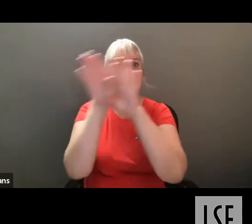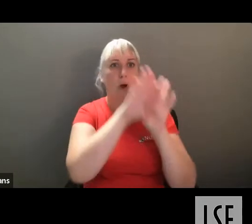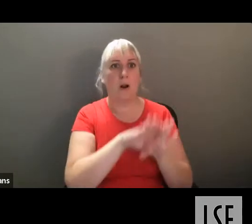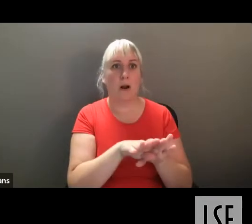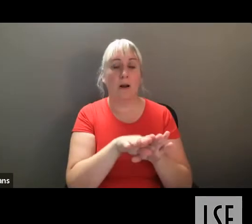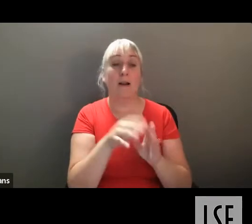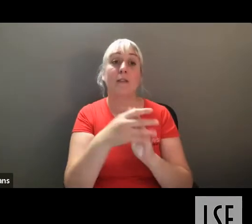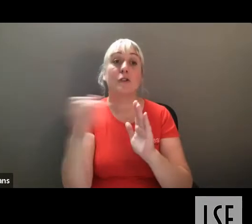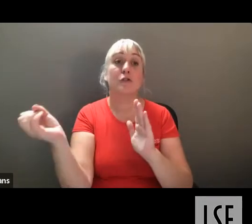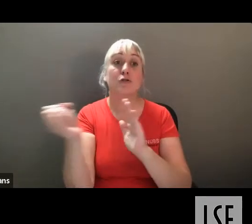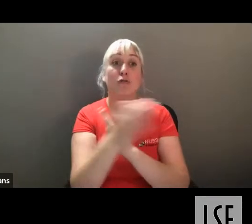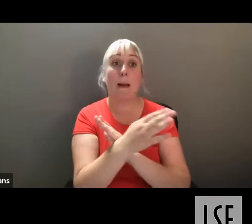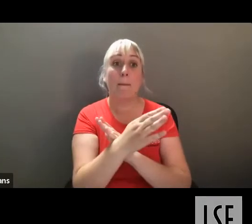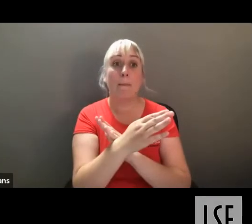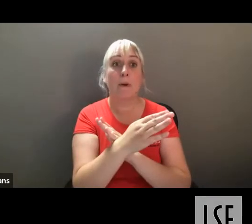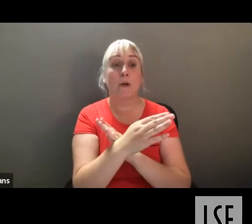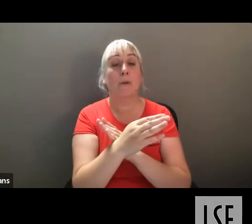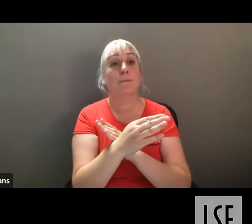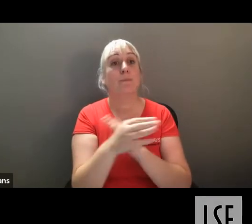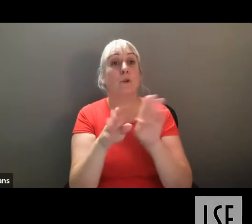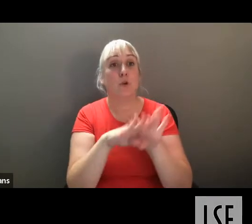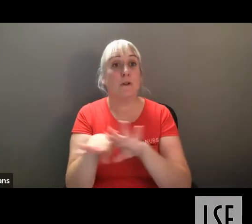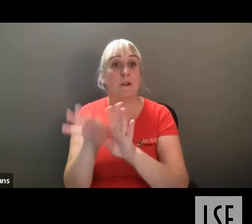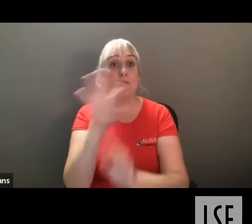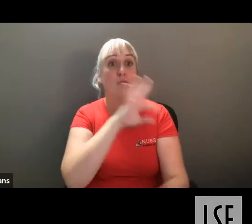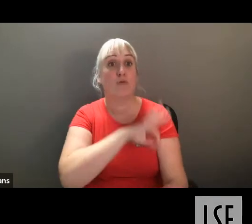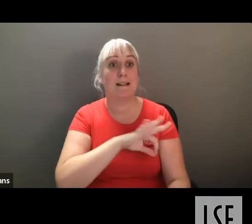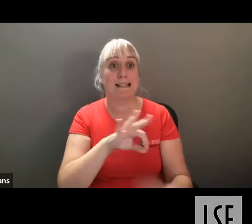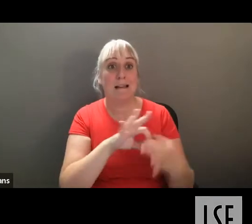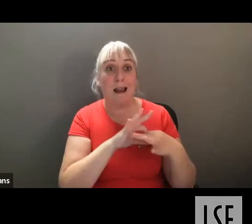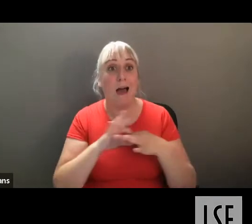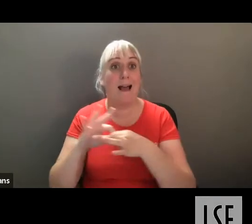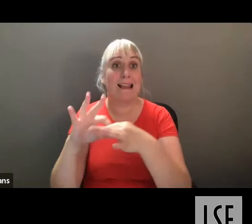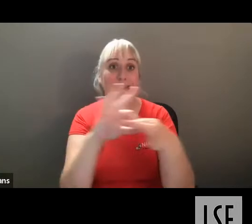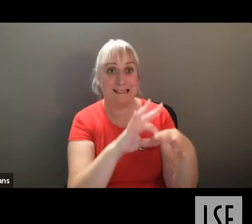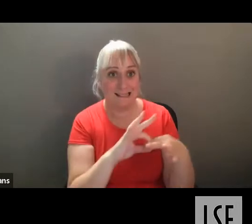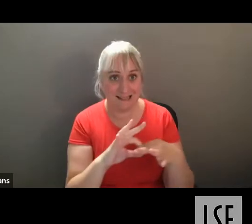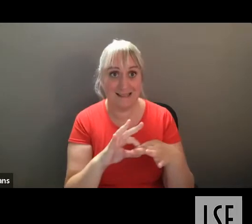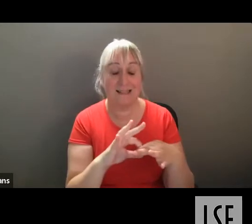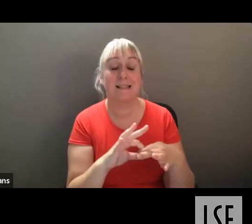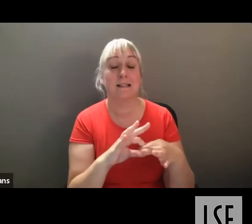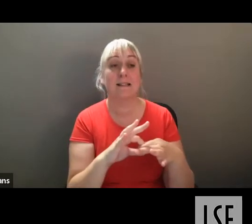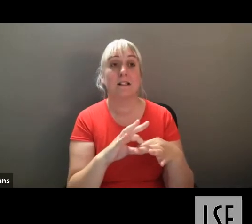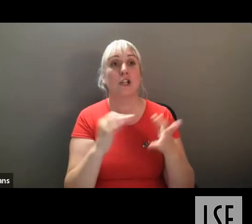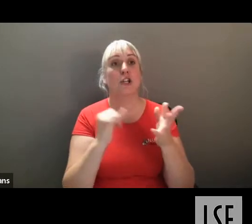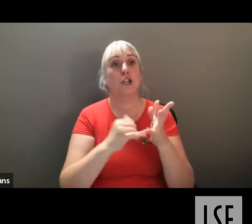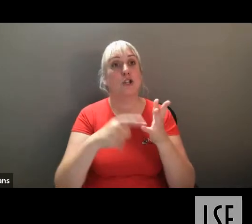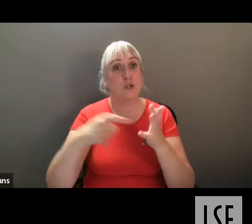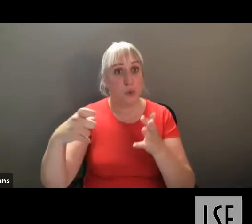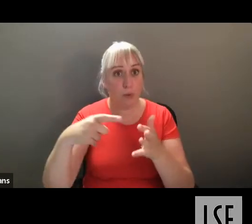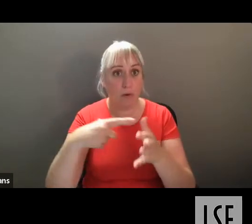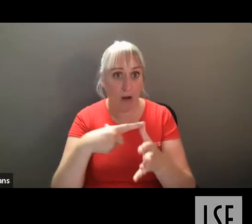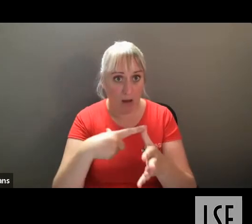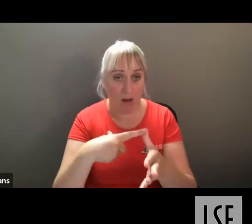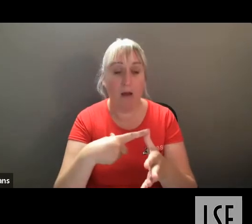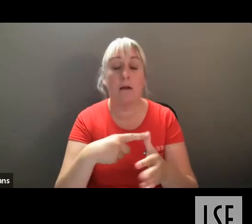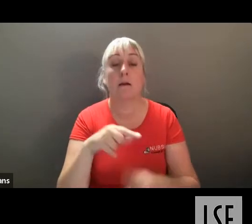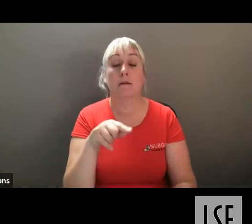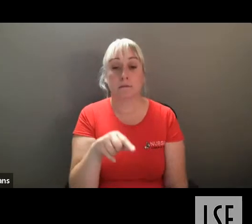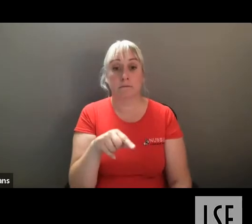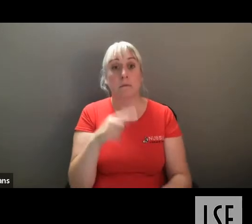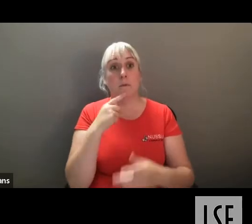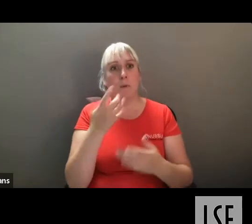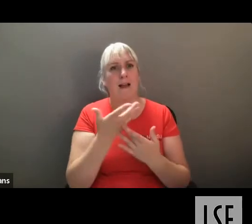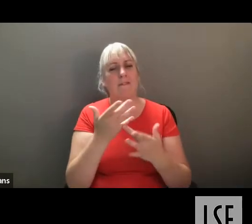Credit Alliance, SUCA, we have a website and a social media